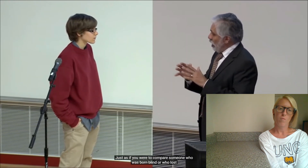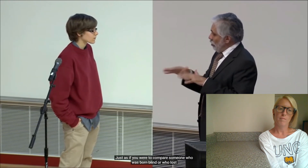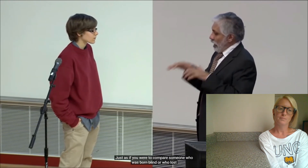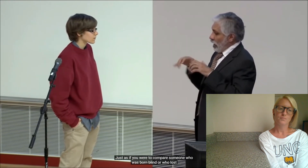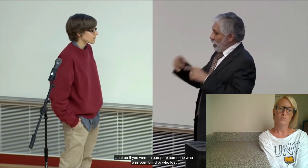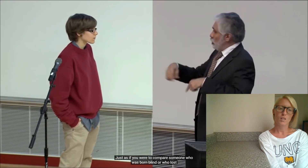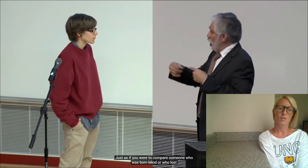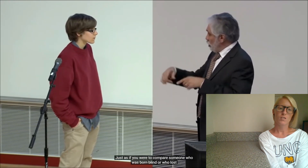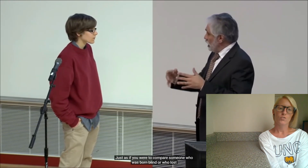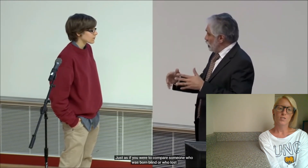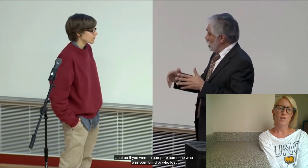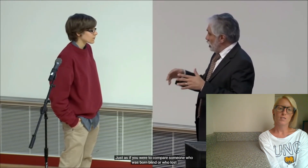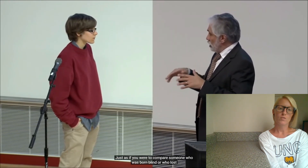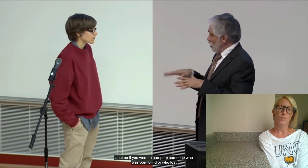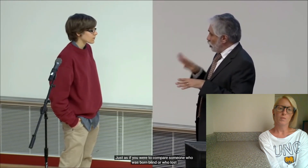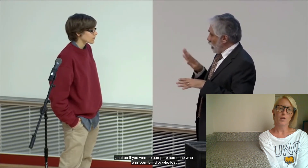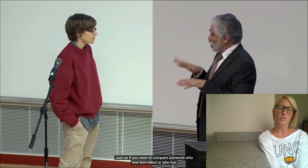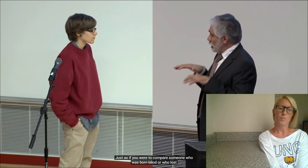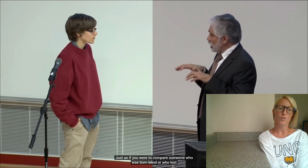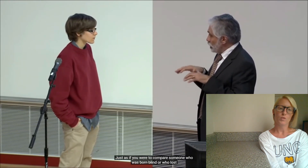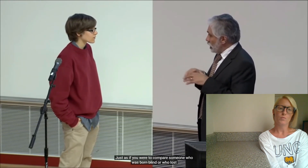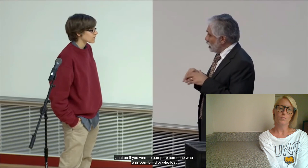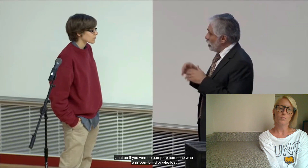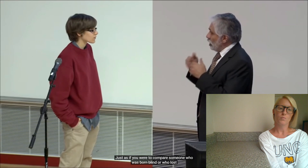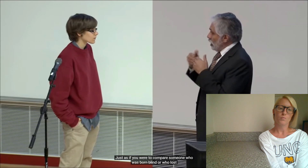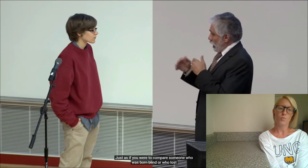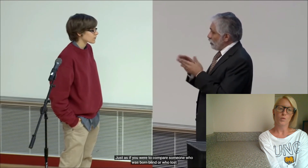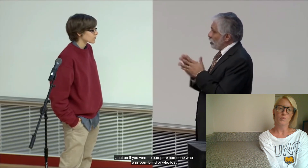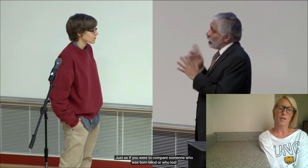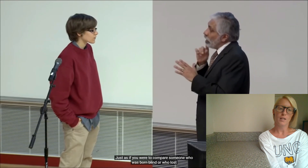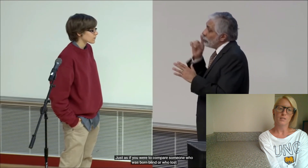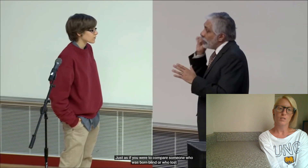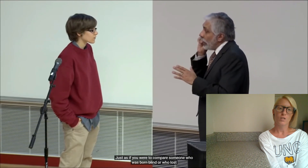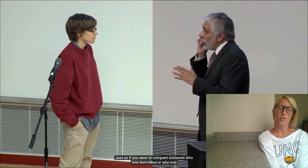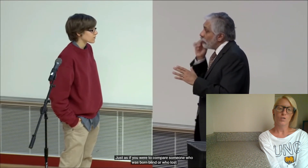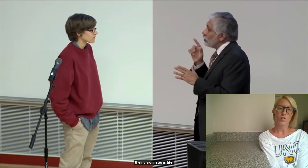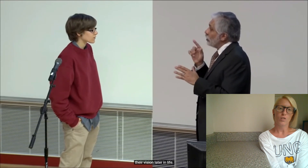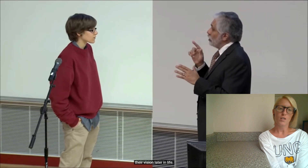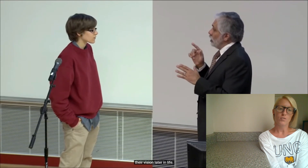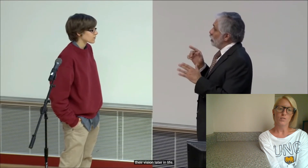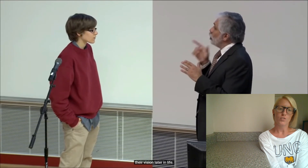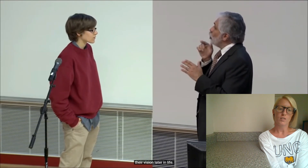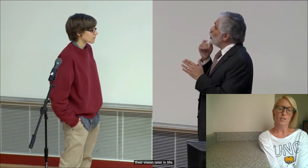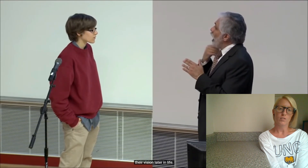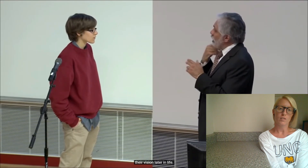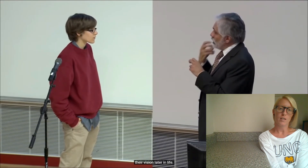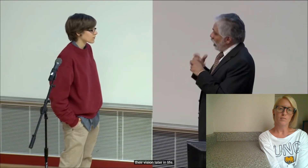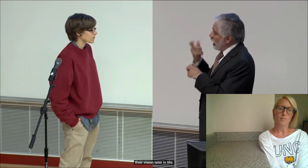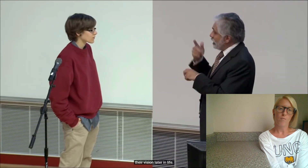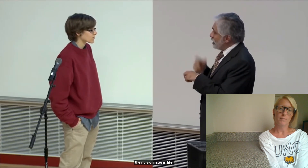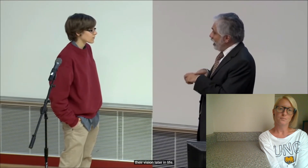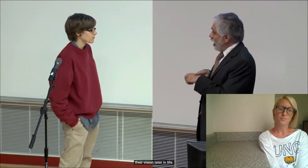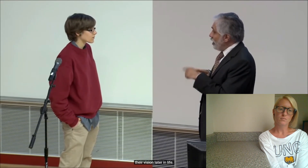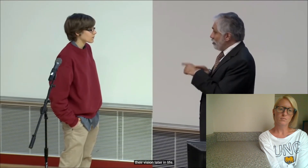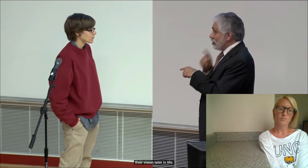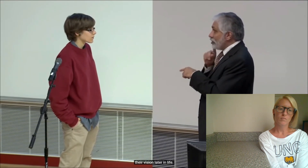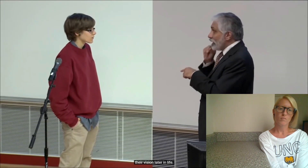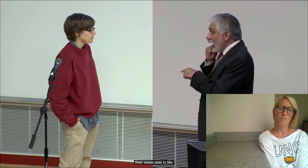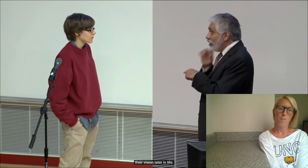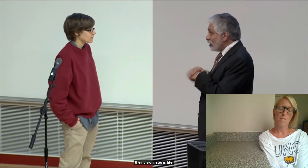Just as if you were to compare someone who was born blind or who lost their vision later in life.